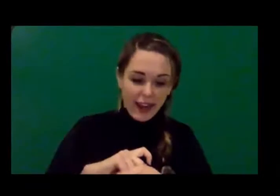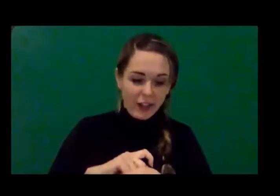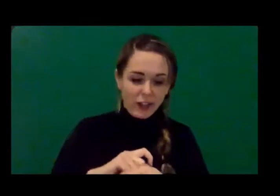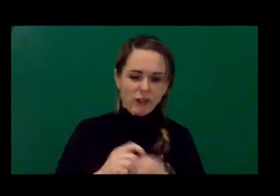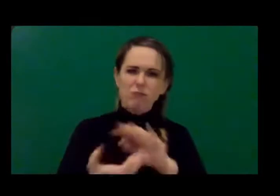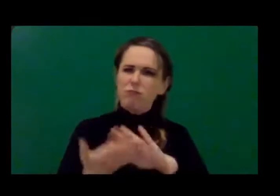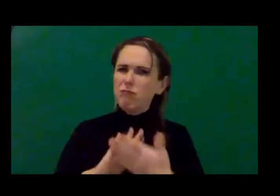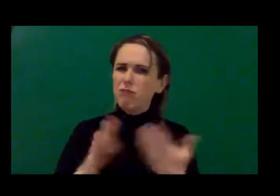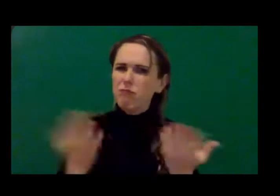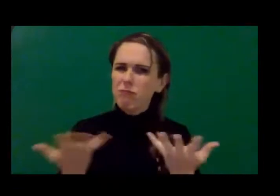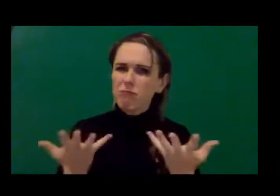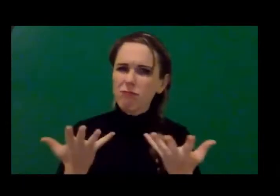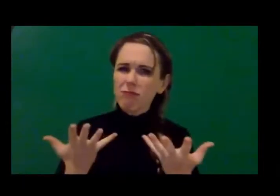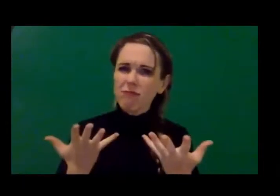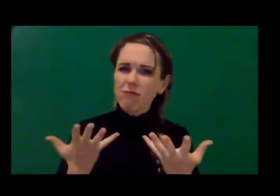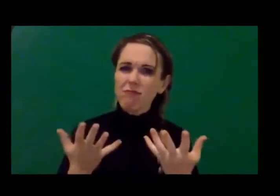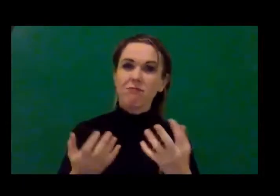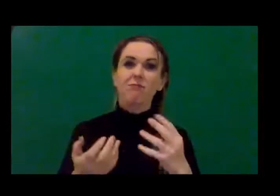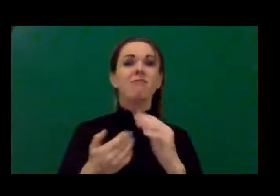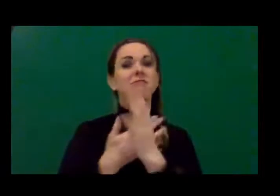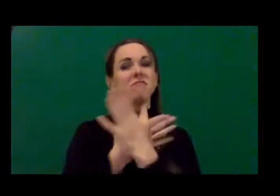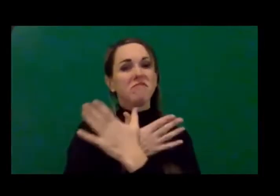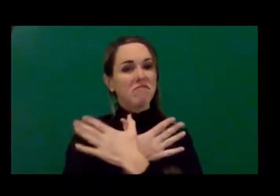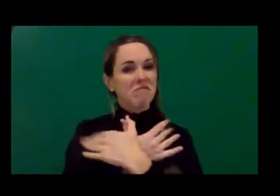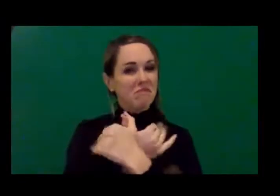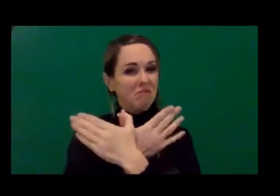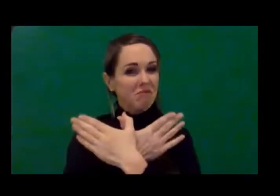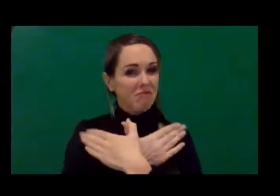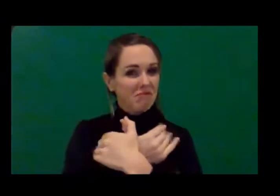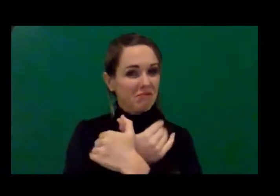A butterfly.